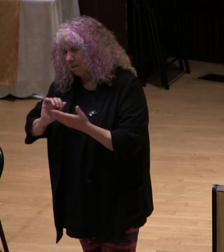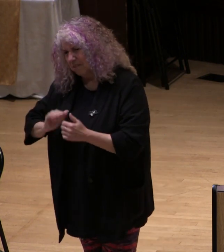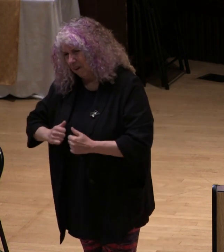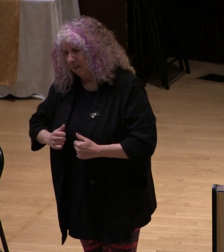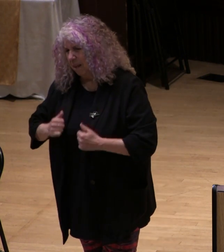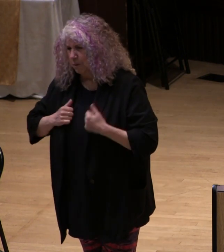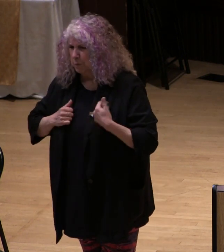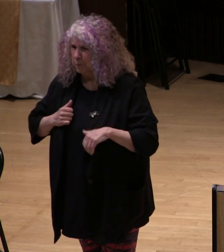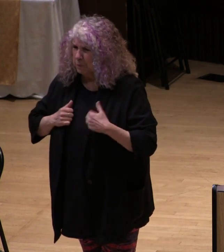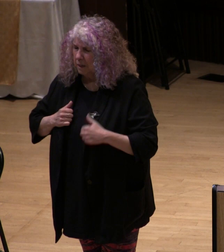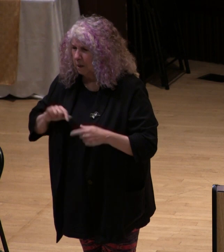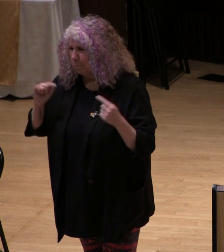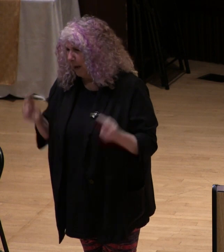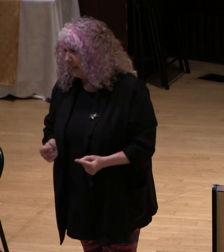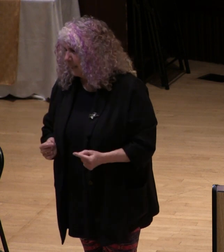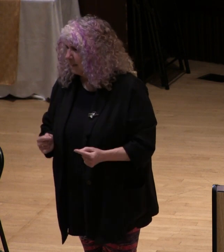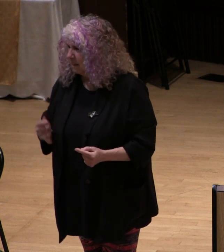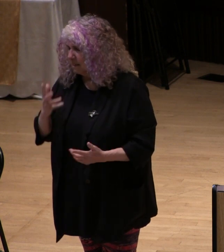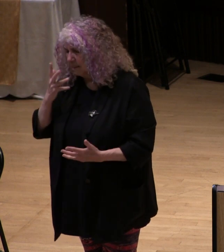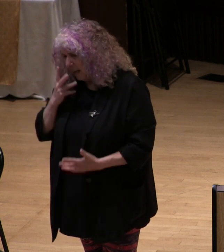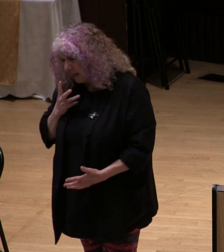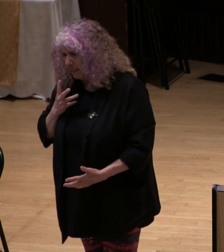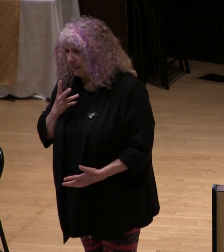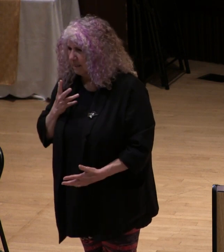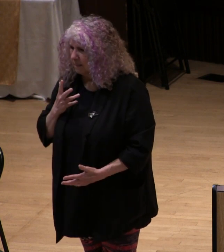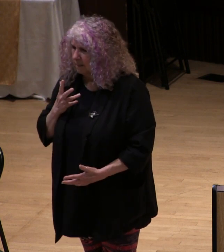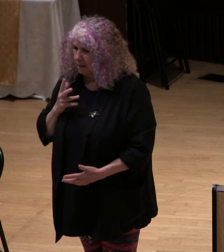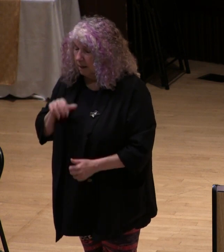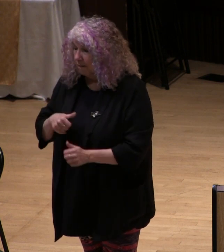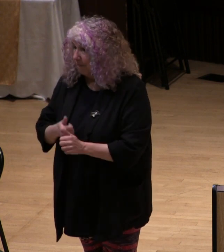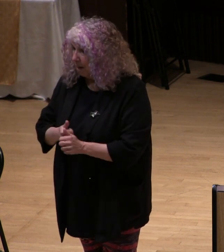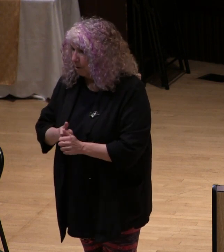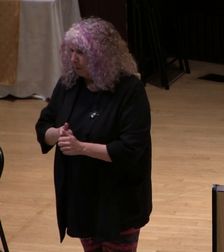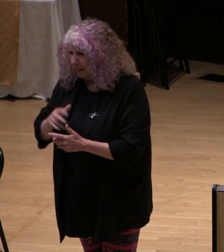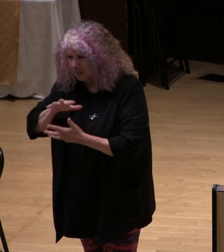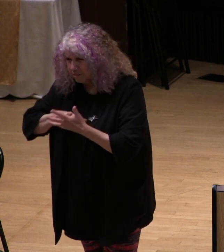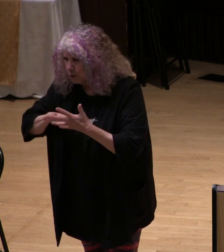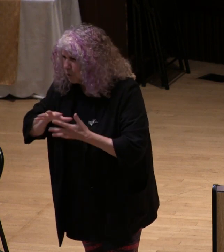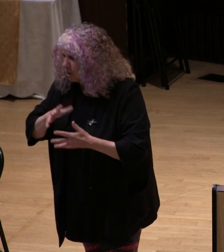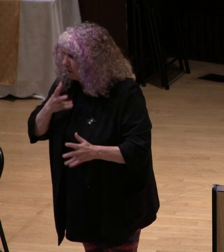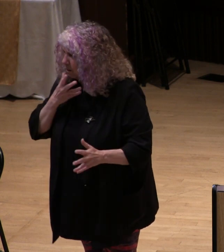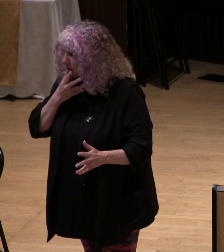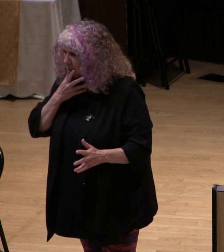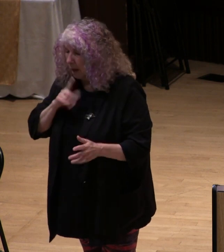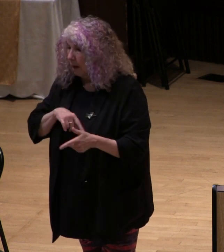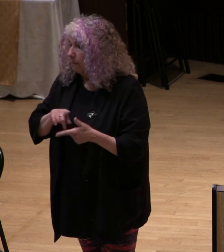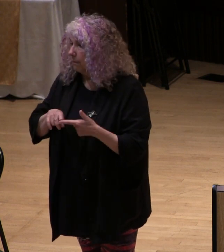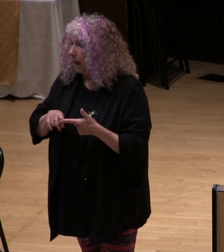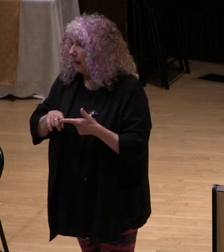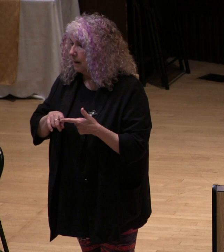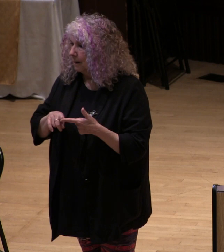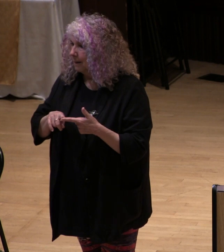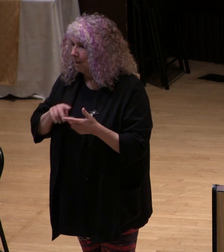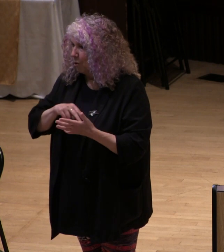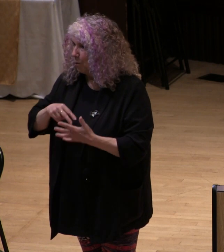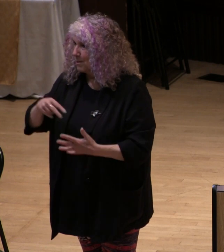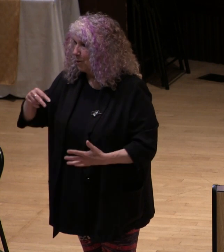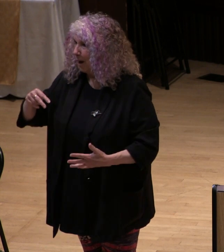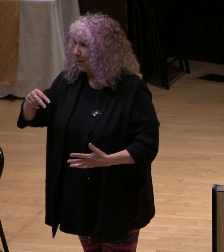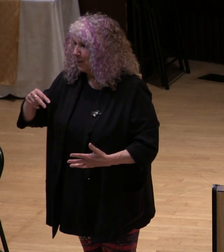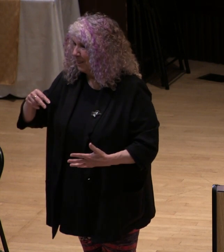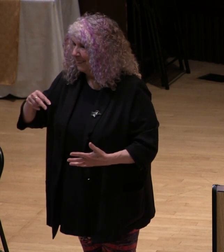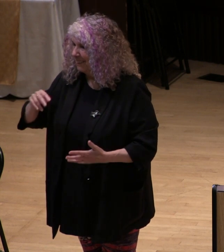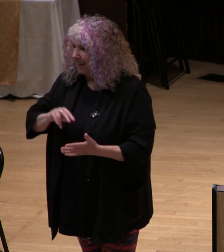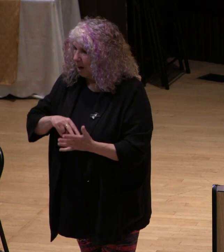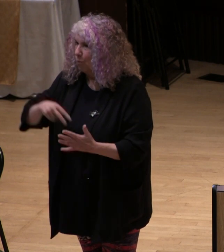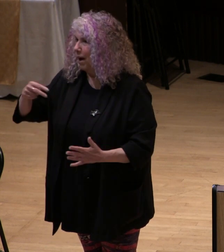lives, pain, despair, followed by confusion, and then a resurrection, a rising